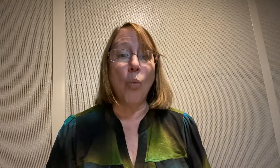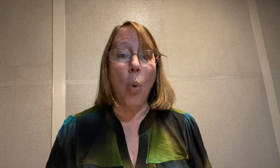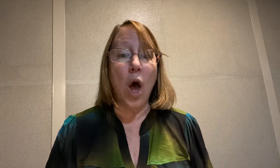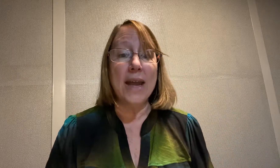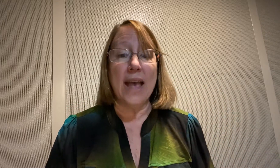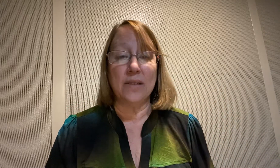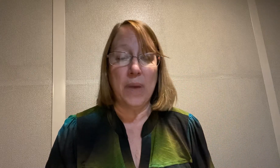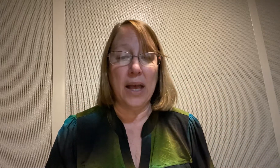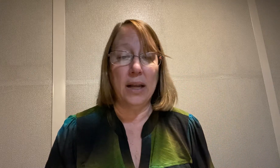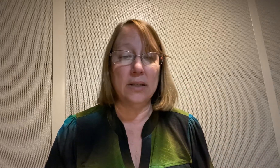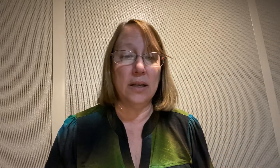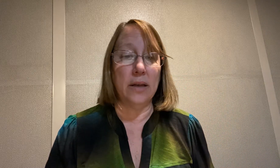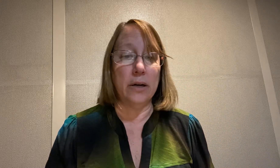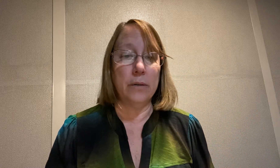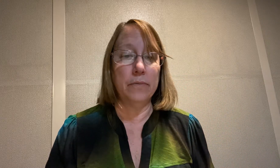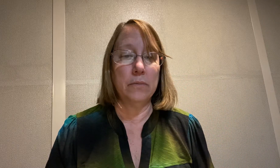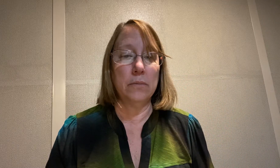one as pale as the other.